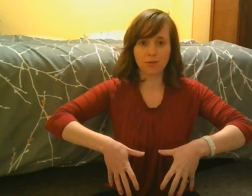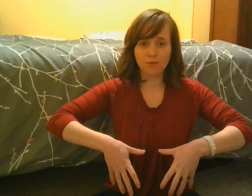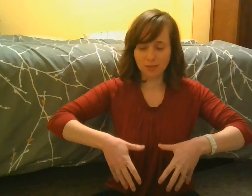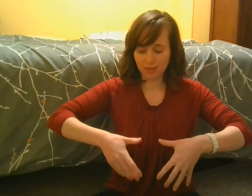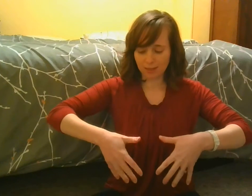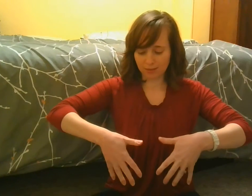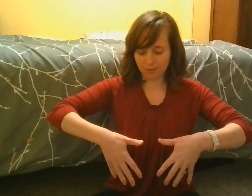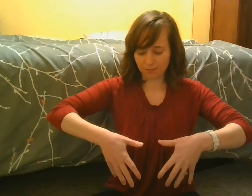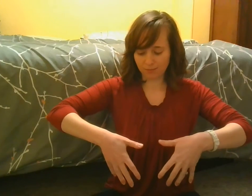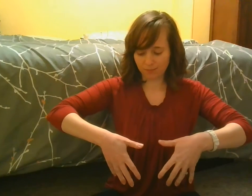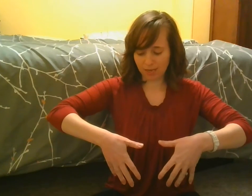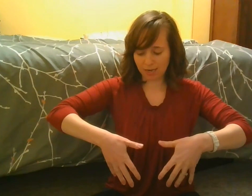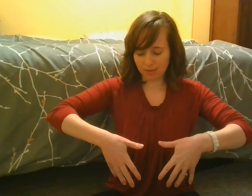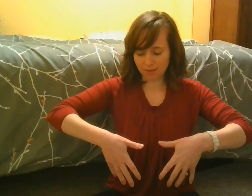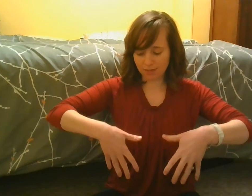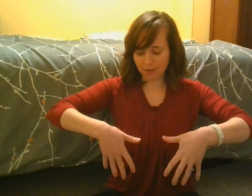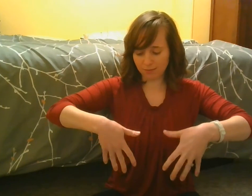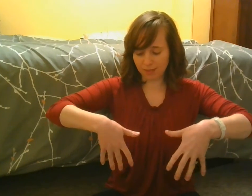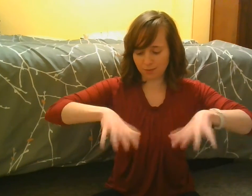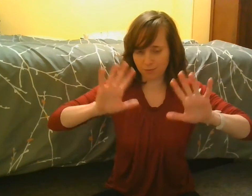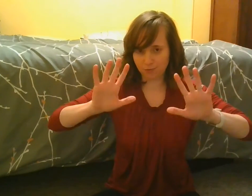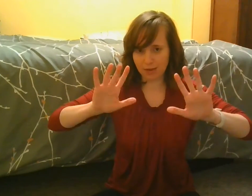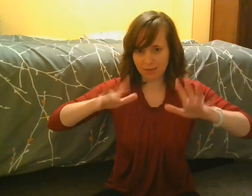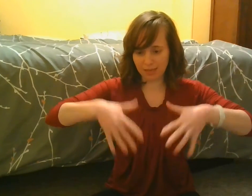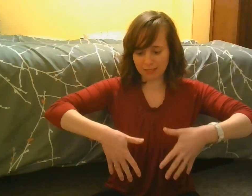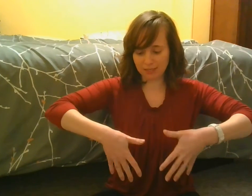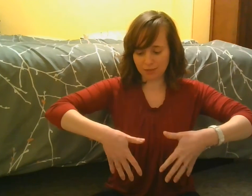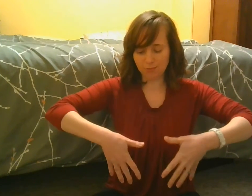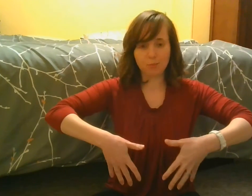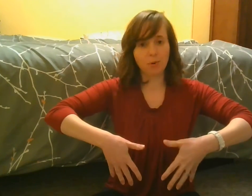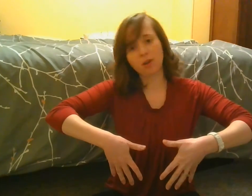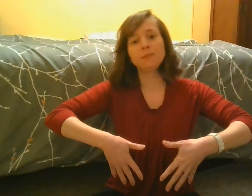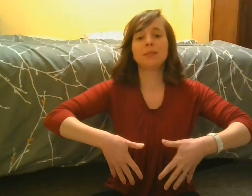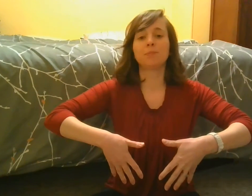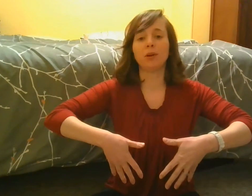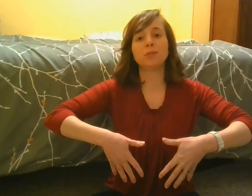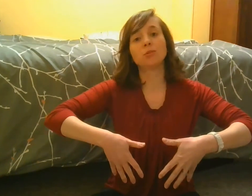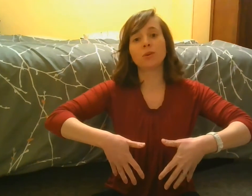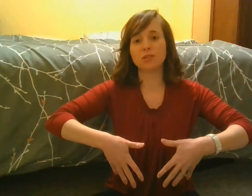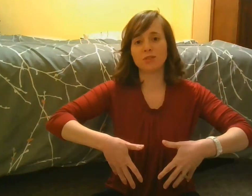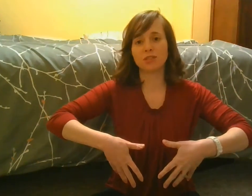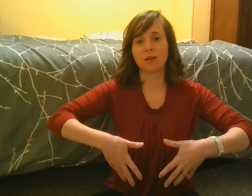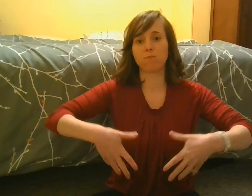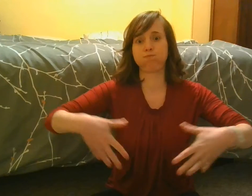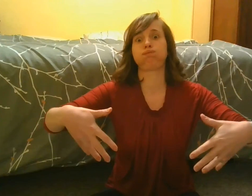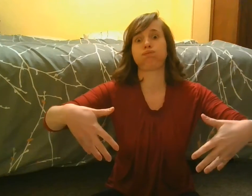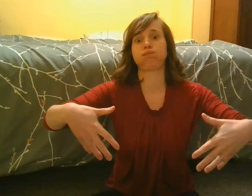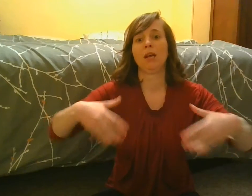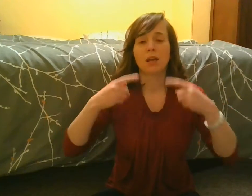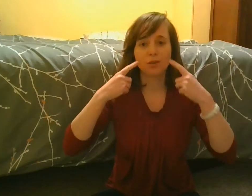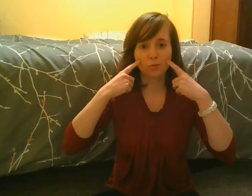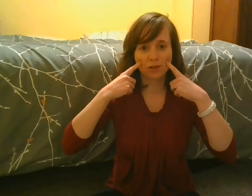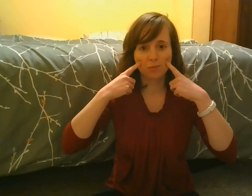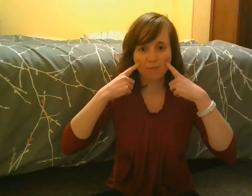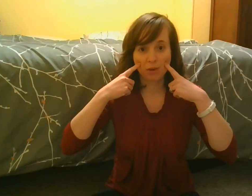you, and kind of like 5 hands down with palms towards you, and just kind of, and you want to like puff